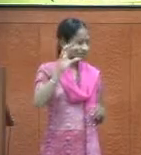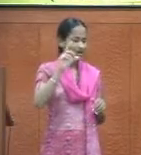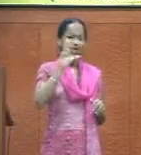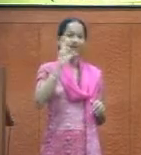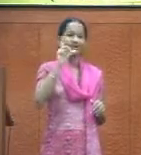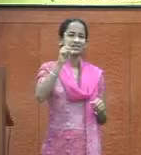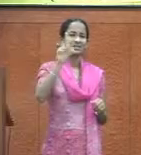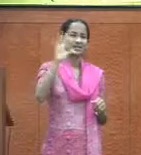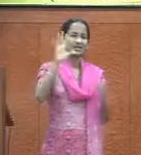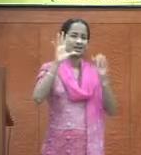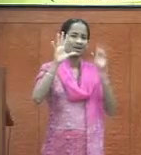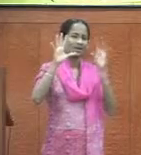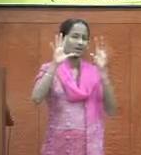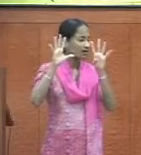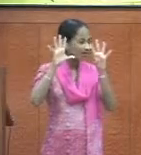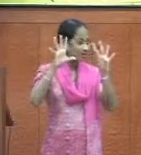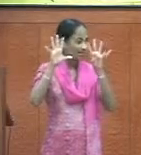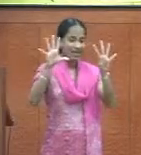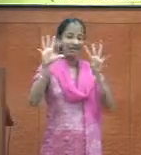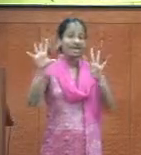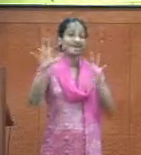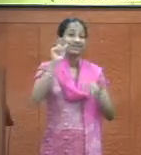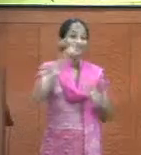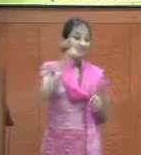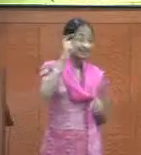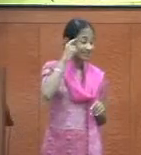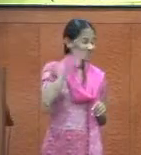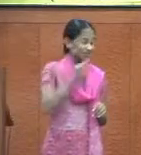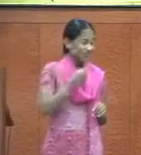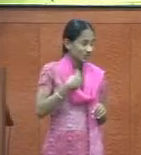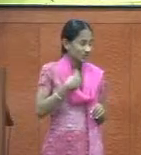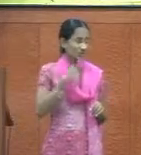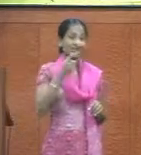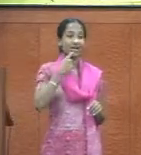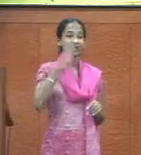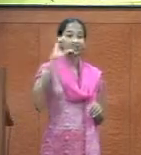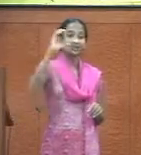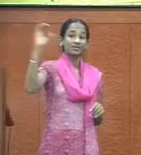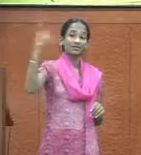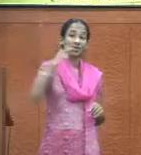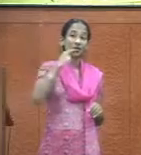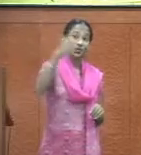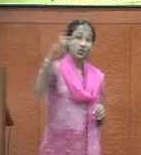happening, case was put up in the court, and the Supreme Court gave direction to the ministry